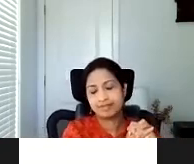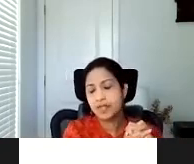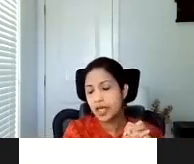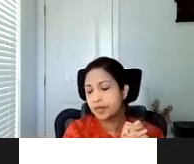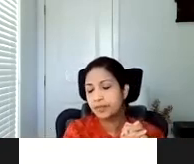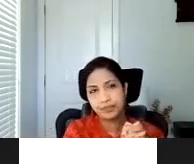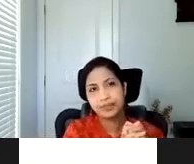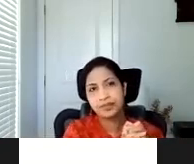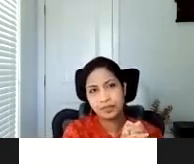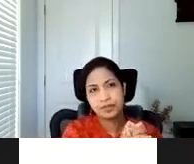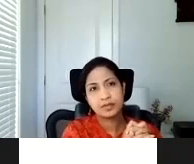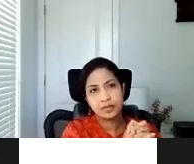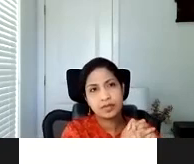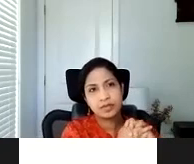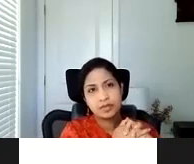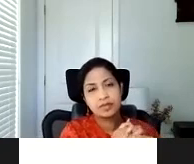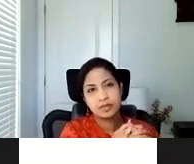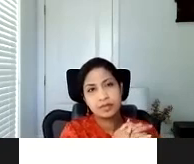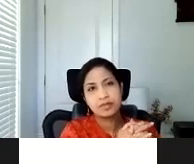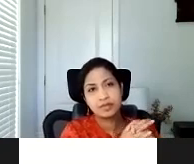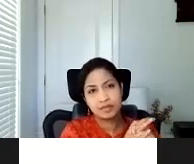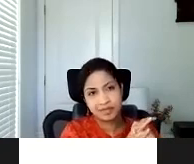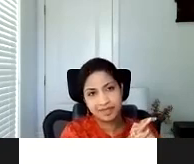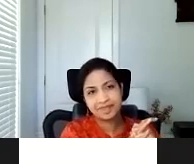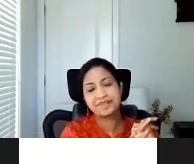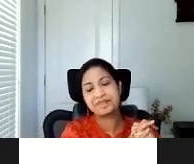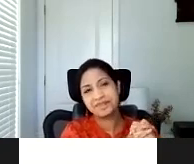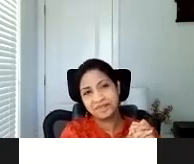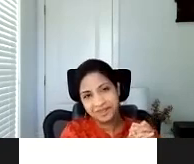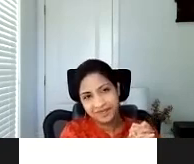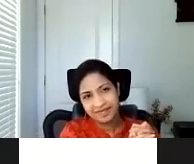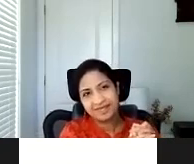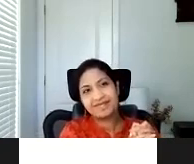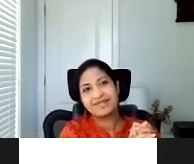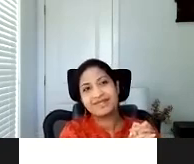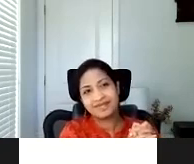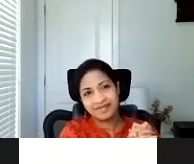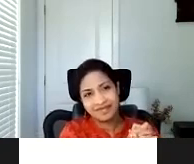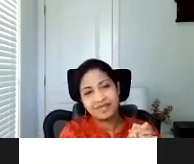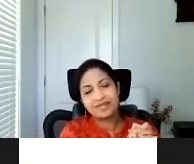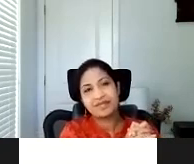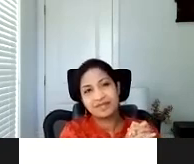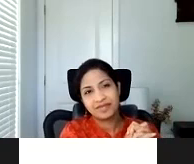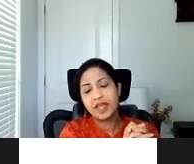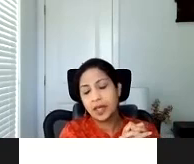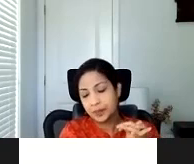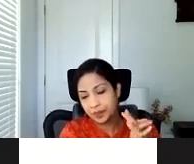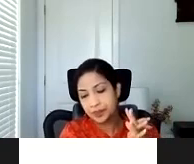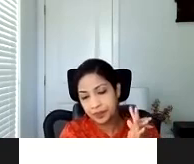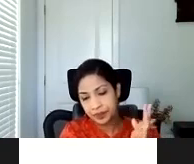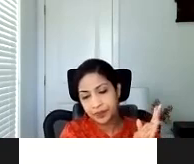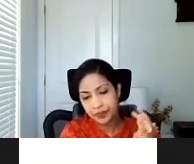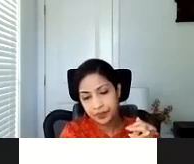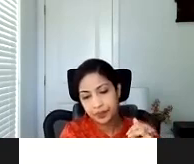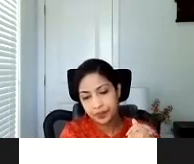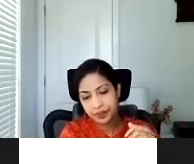home. But schools just assume that the mother will sit with the children to do additional exercises, etc. So it's not